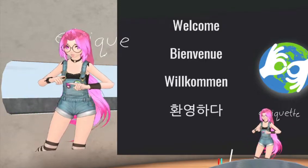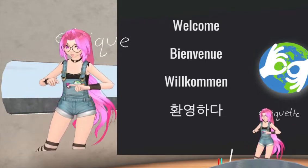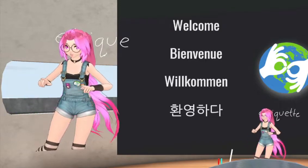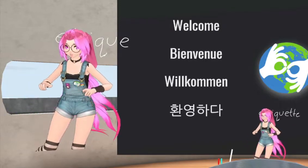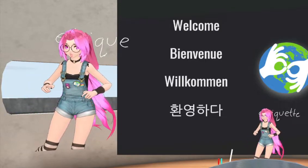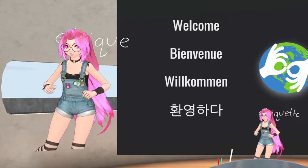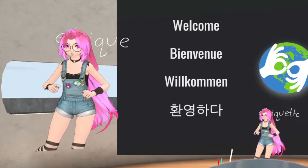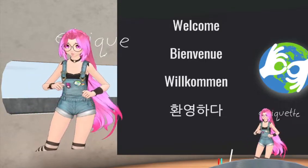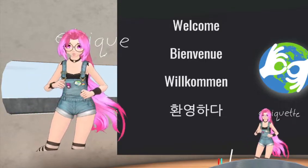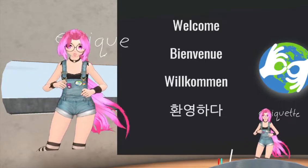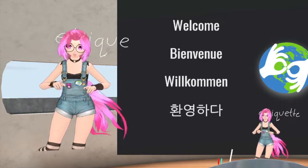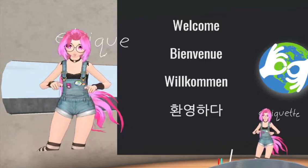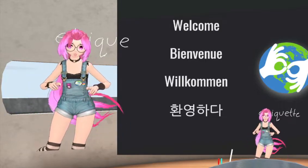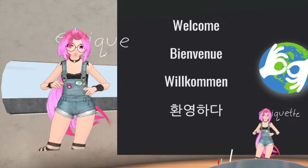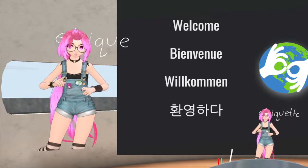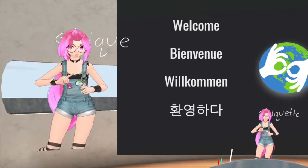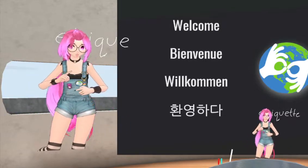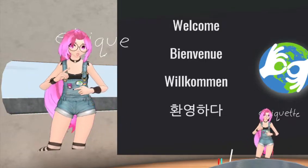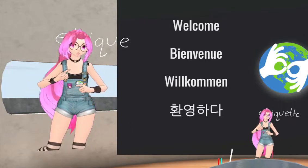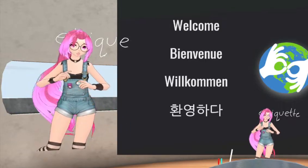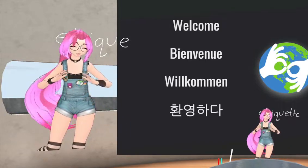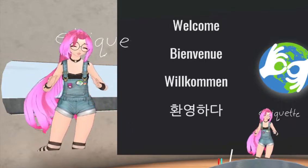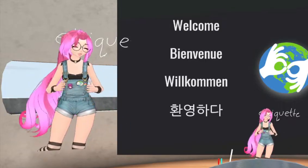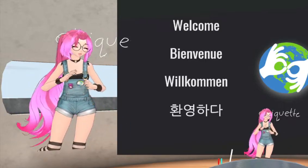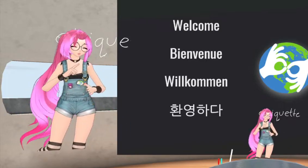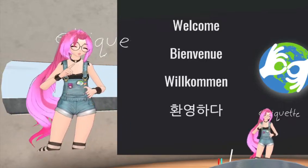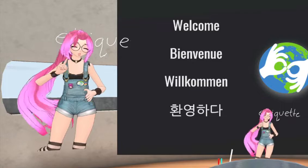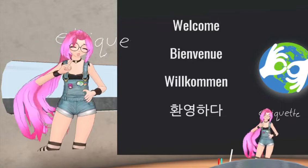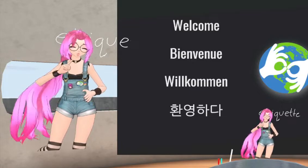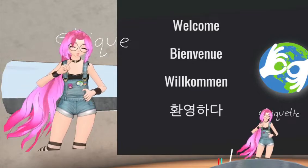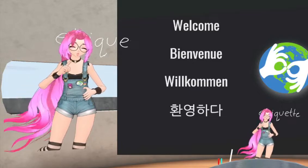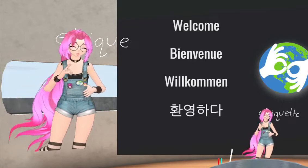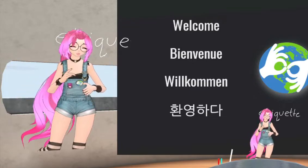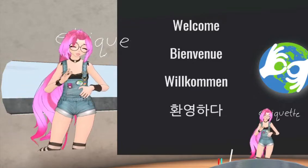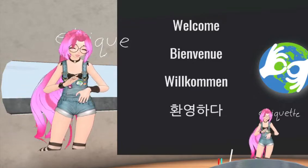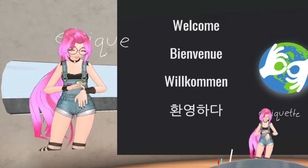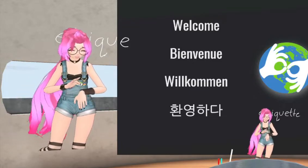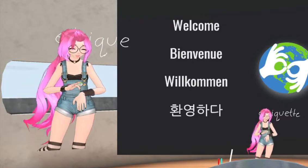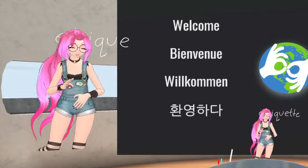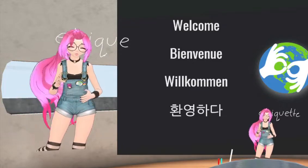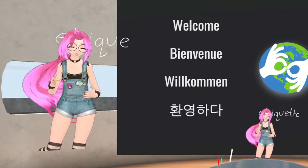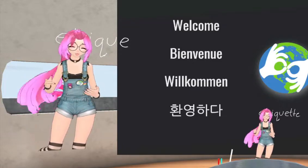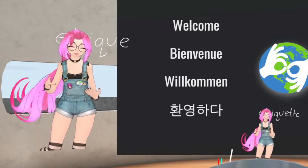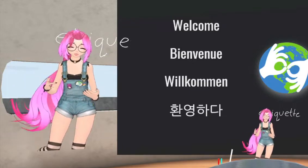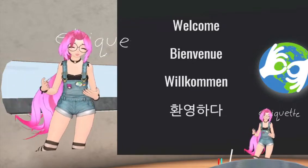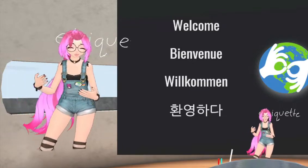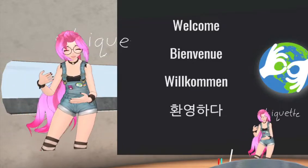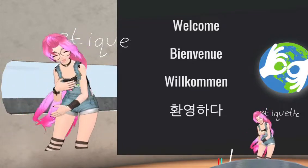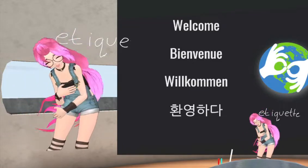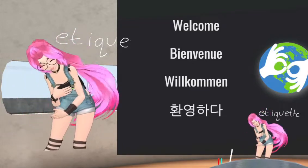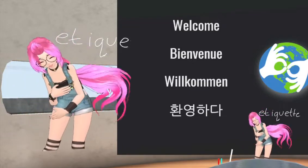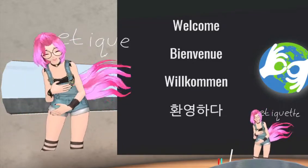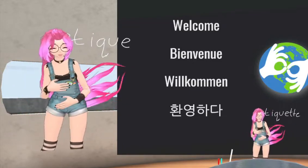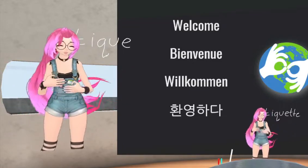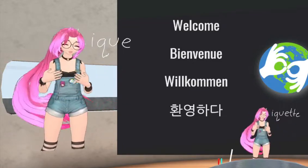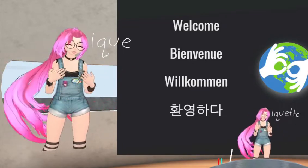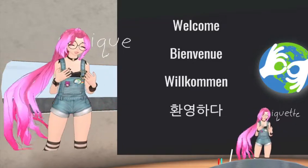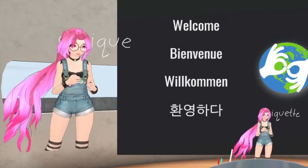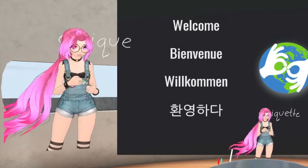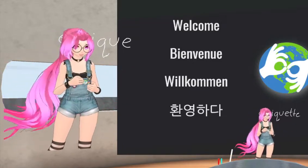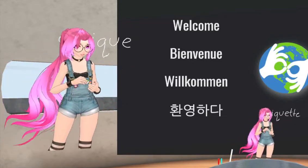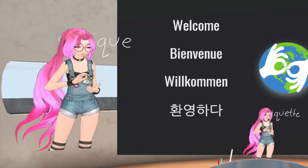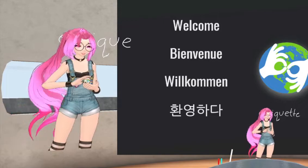like, I don't know, Udon, like program it so you can like tap people's shoulders and things, or like have it so it vibrates your controllers, or like have an